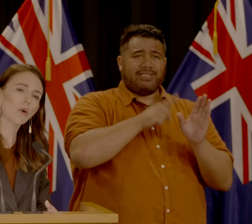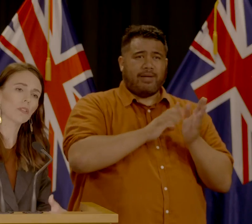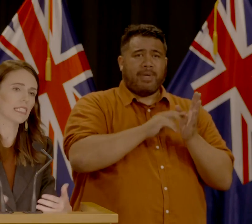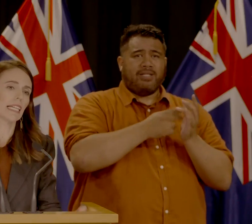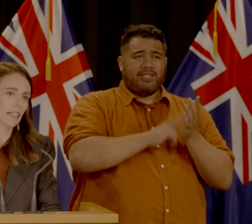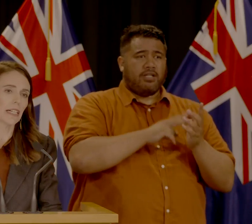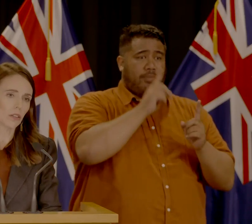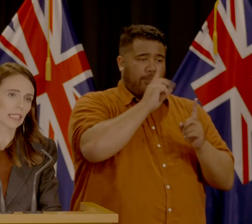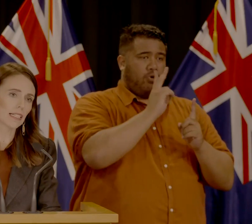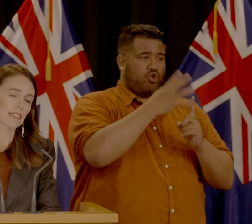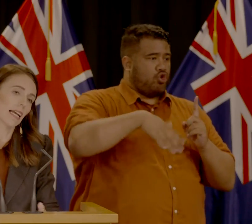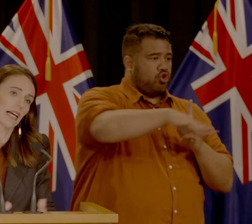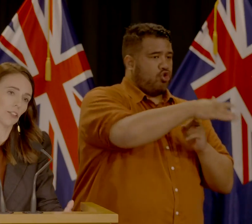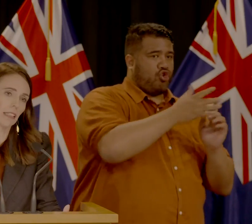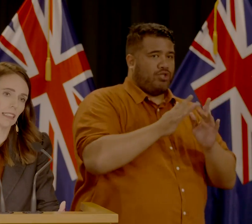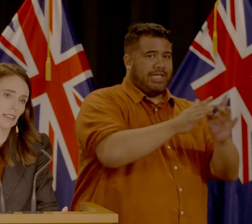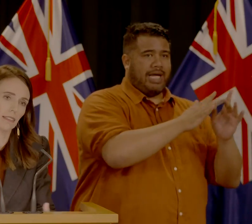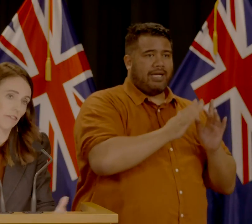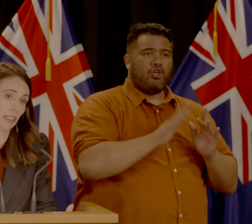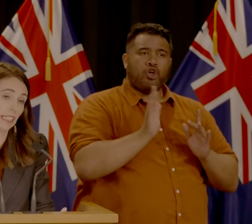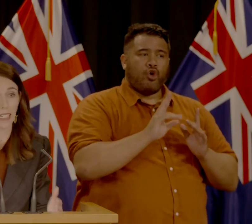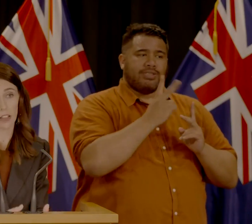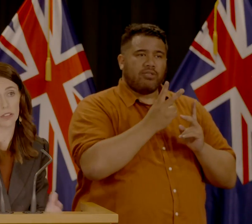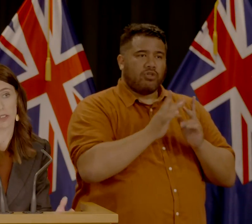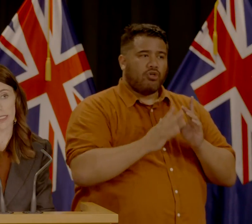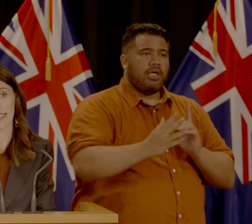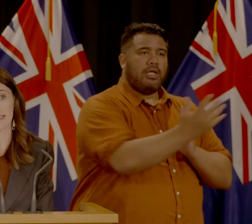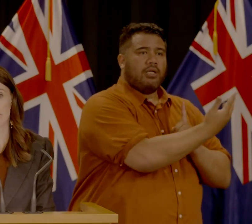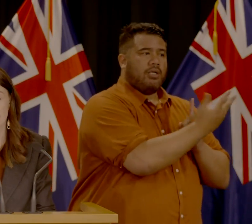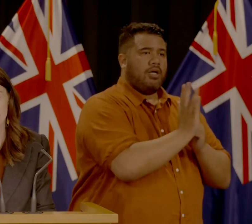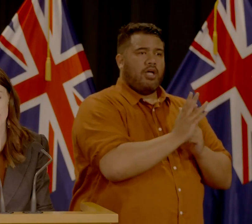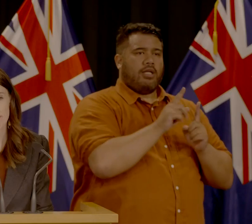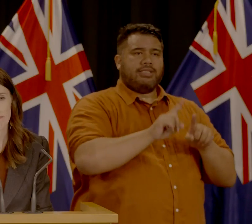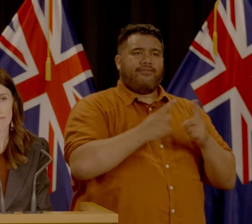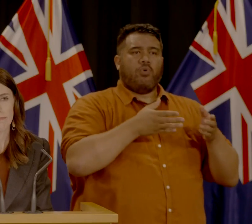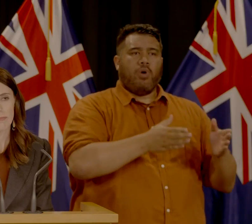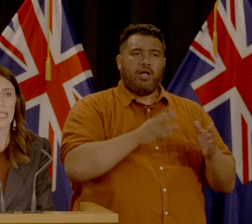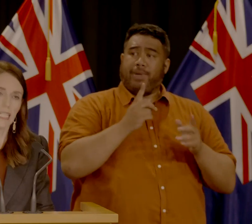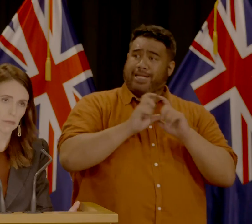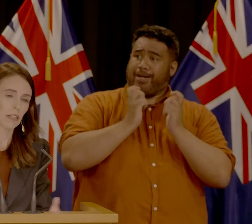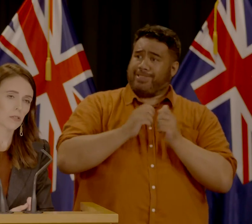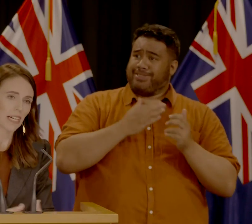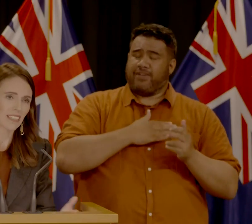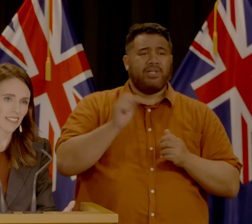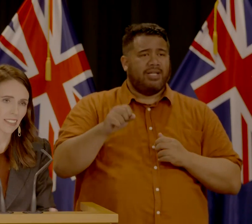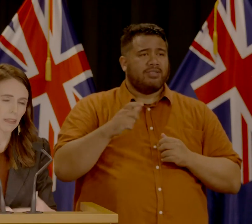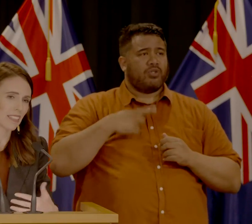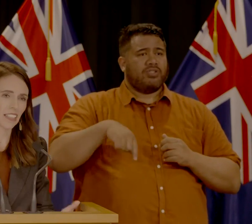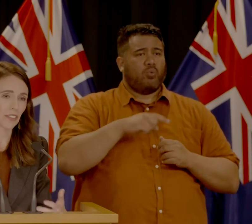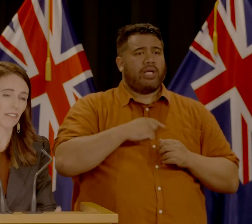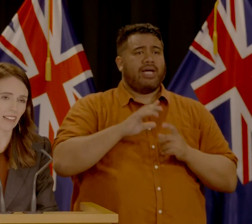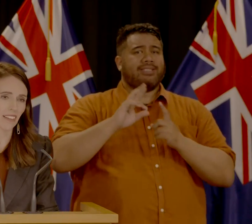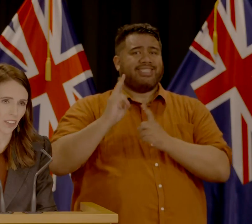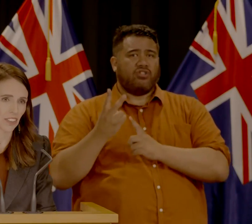No, they're called secondary contacts, and they're treated differently than close contacts. Yes, because we are considered to be